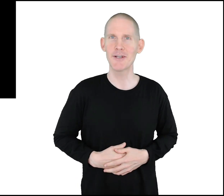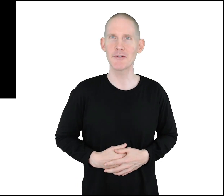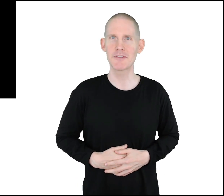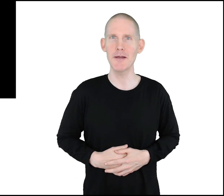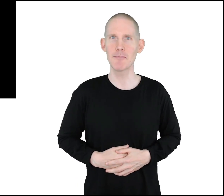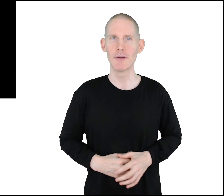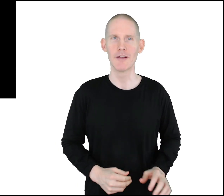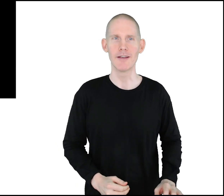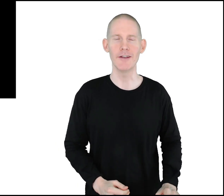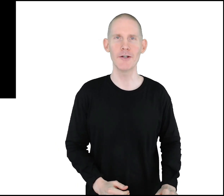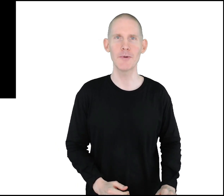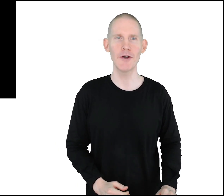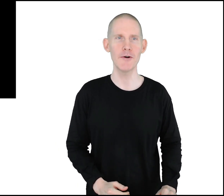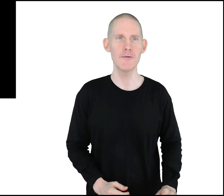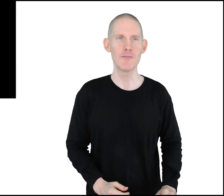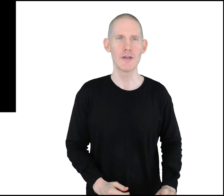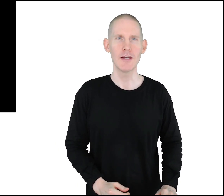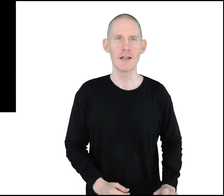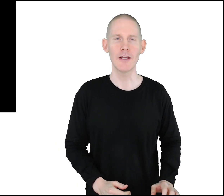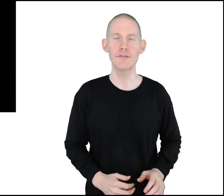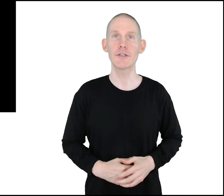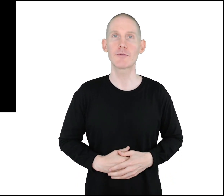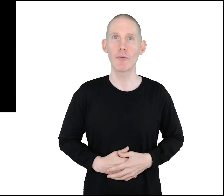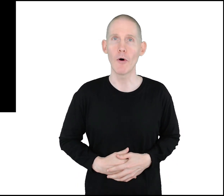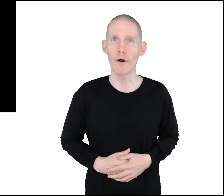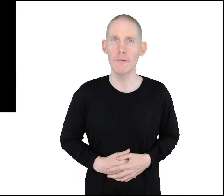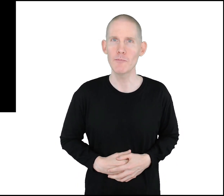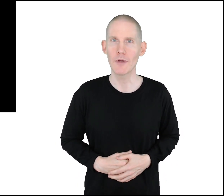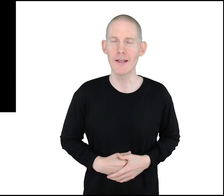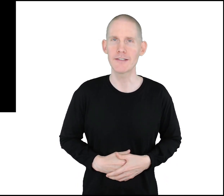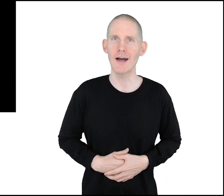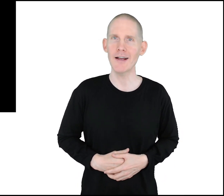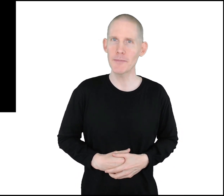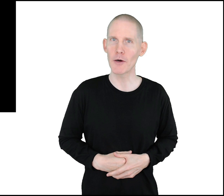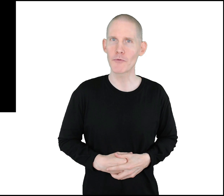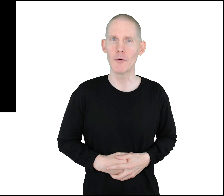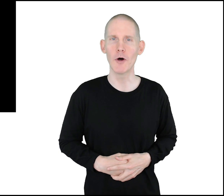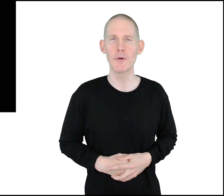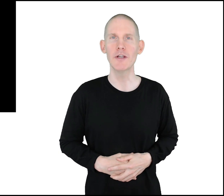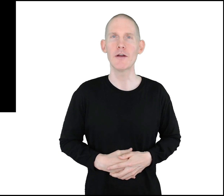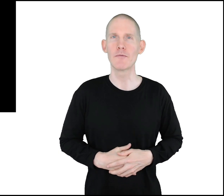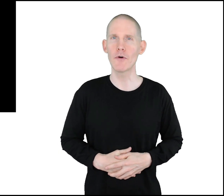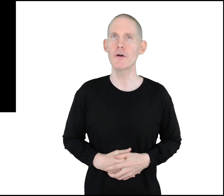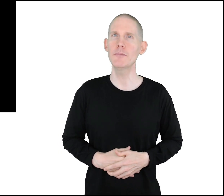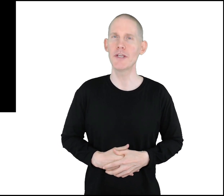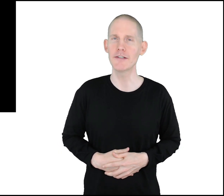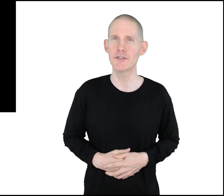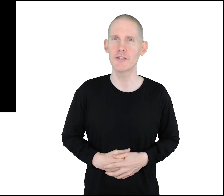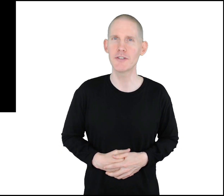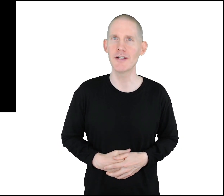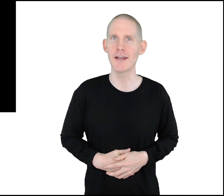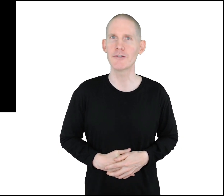ASL tip, here we go. Let's explore and talk about for a moment verb tenses in